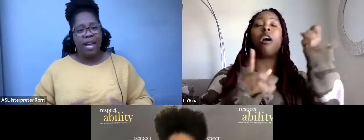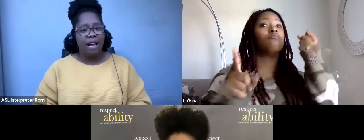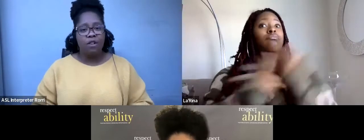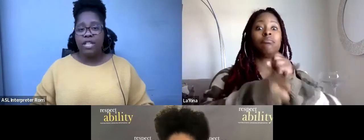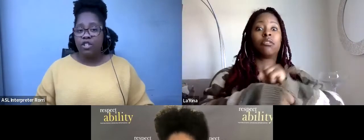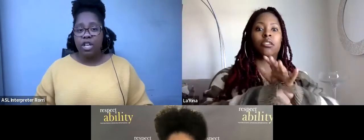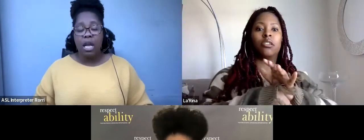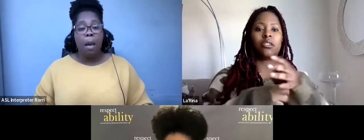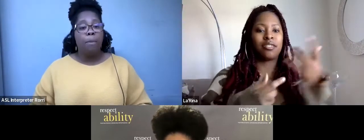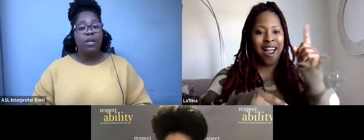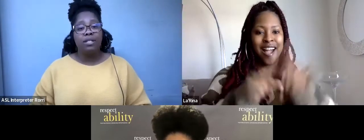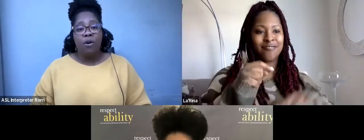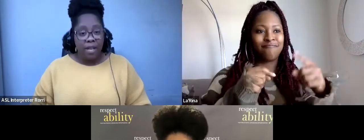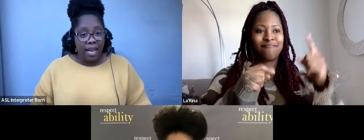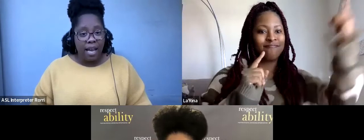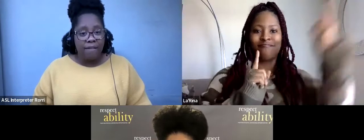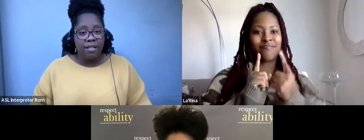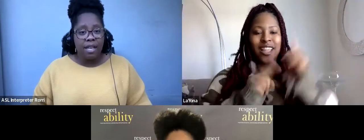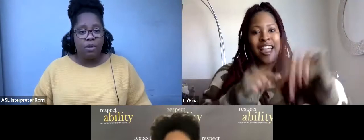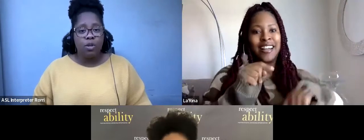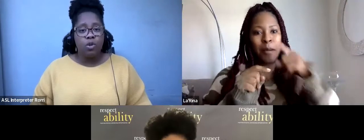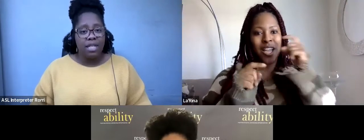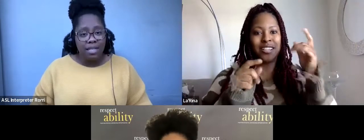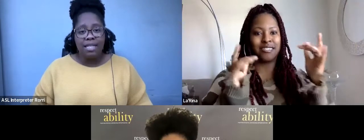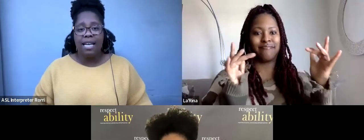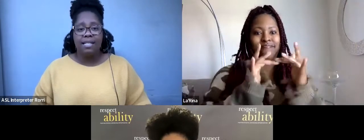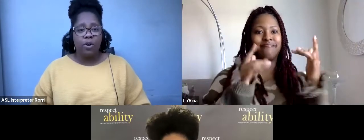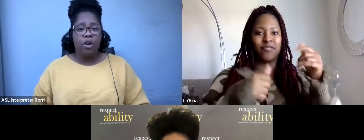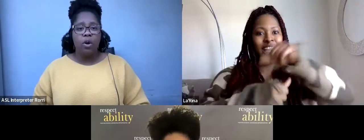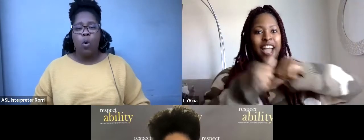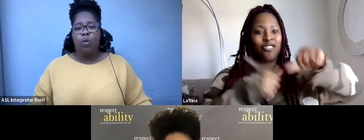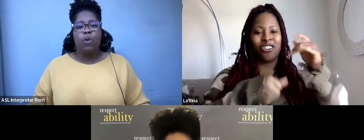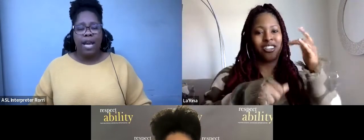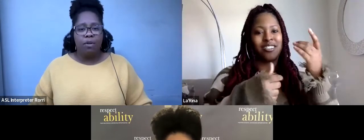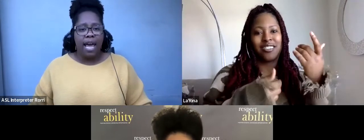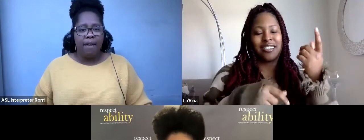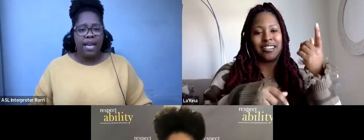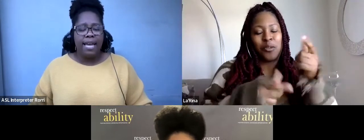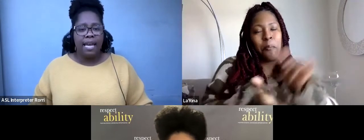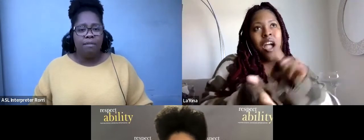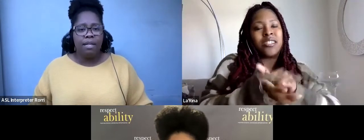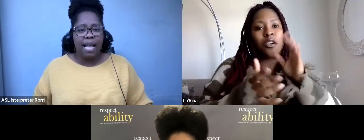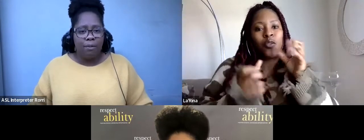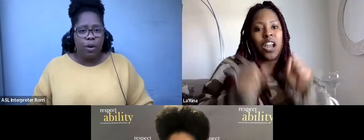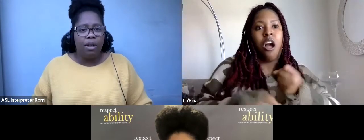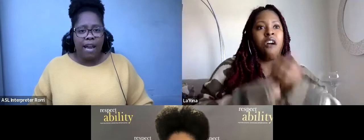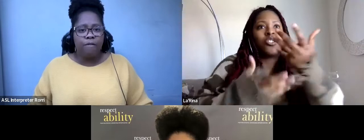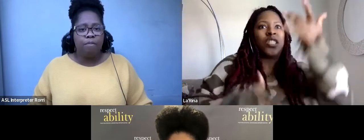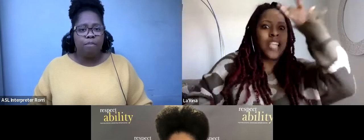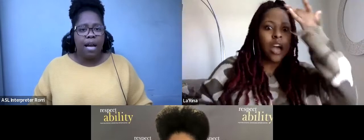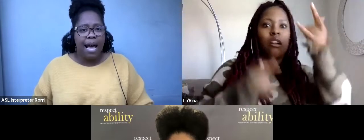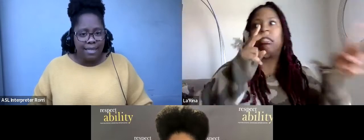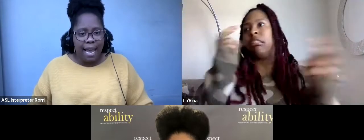other, we had conversation. But once COVID hit, obviously with social distancing, etc., we weren't able to have that in real